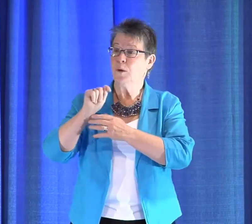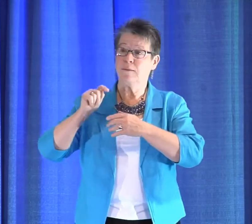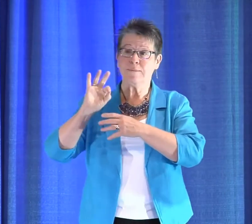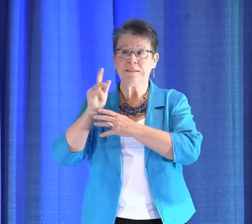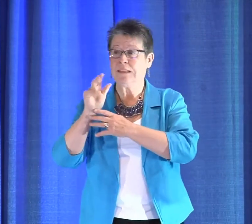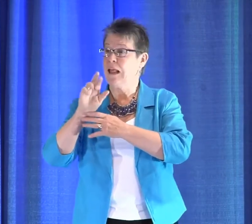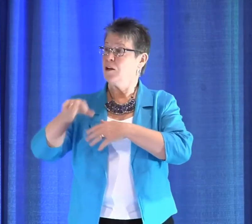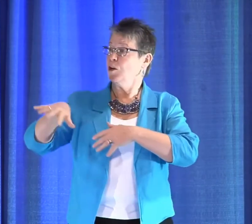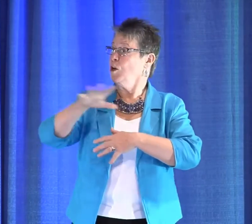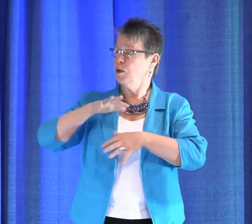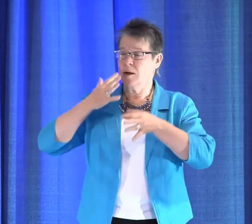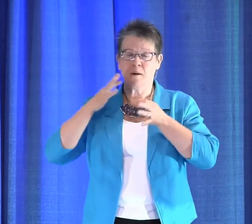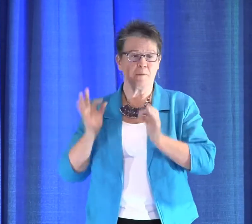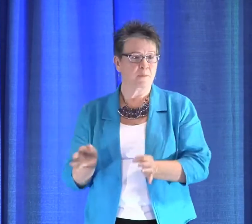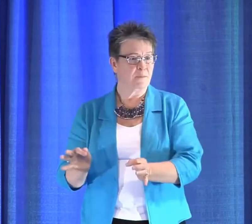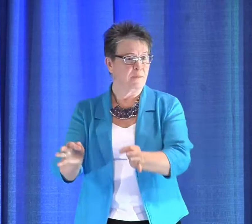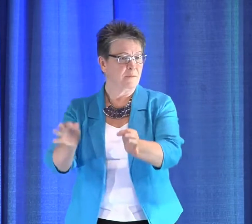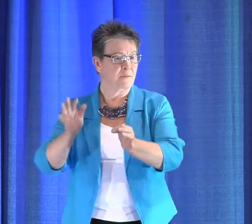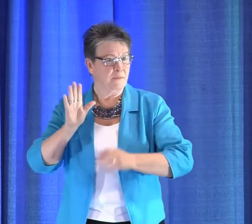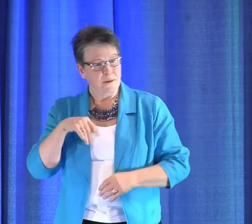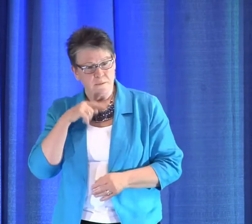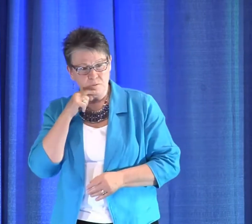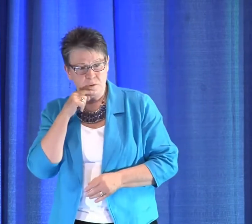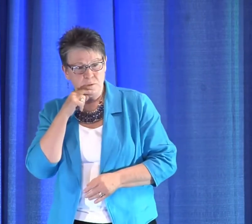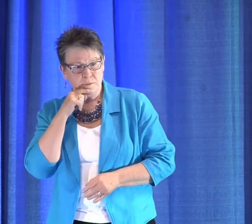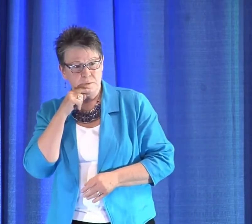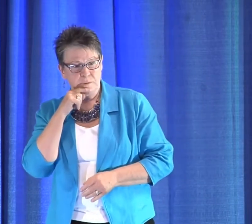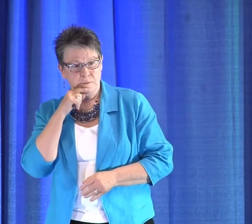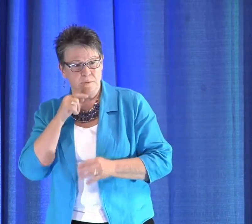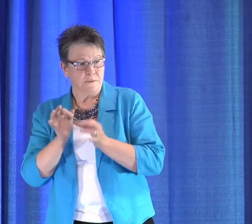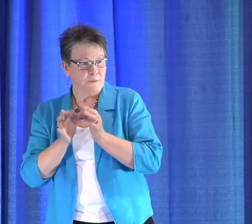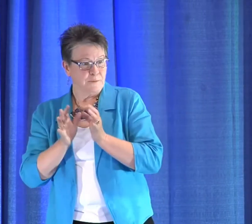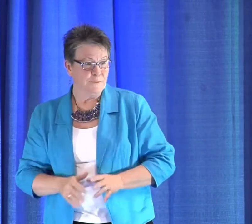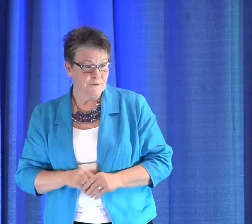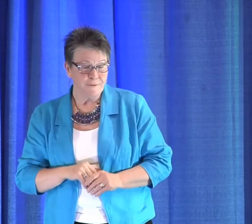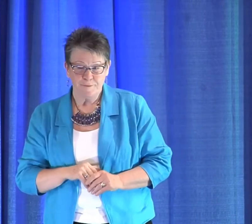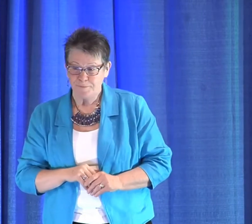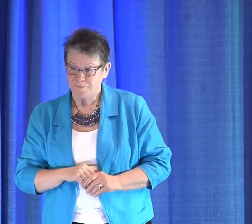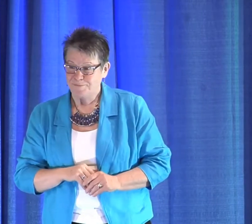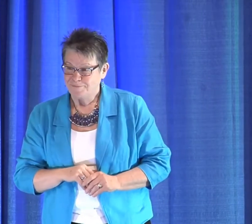60 years, interpreters have been the only ones controlling what has happened. Hearing interpreters.